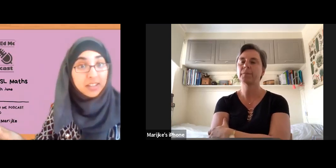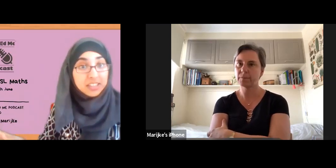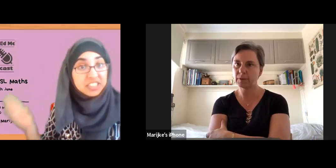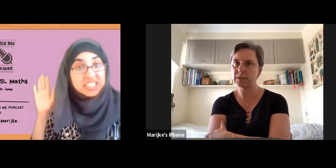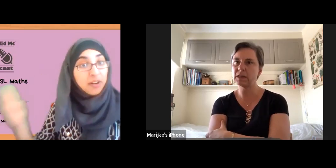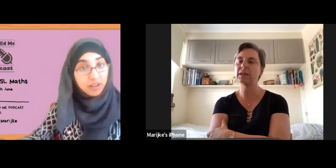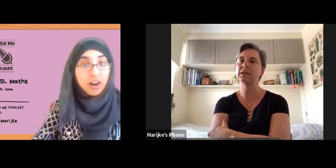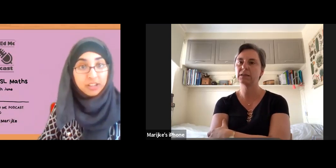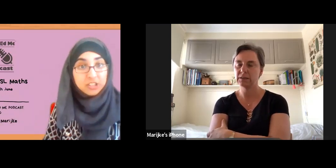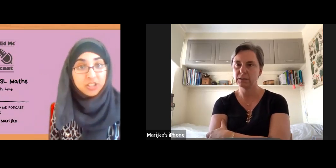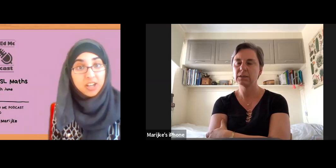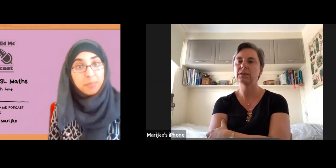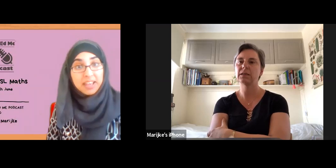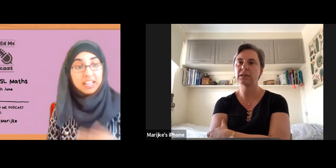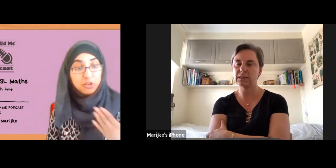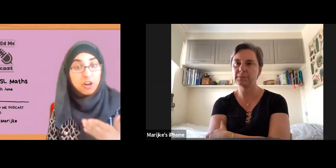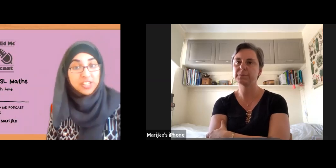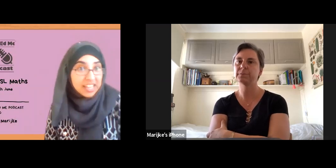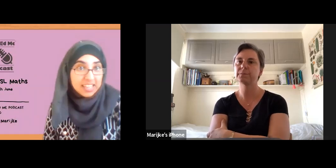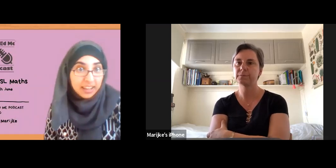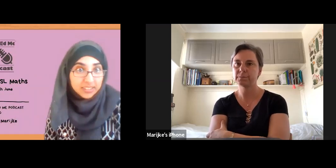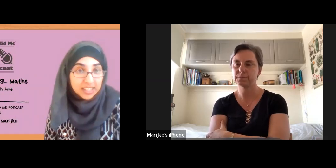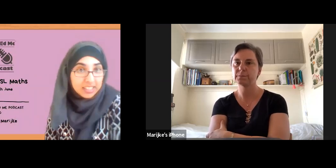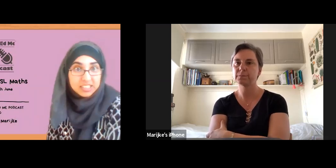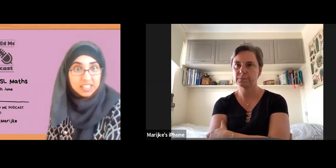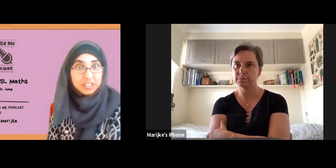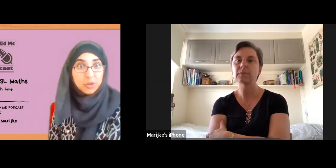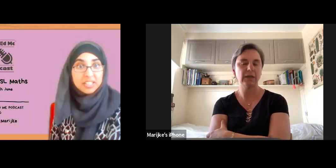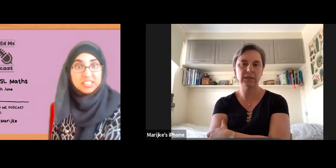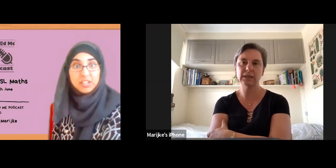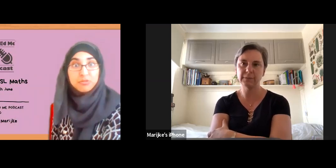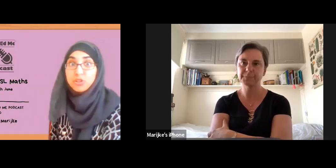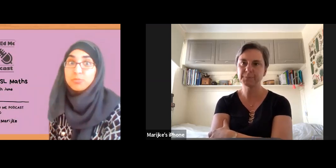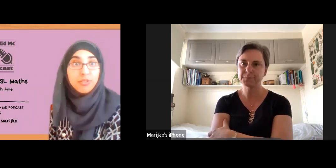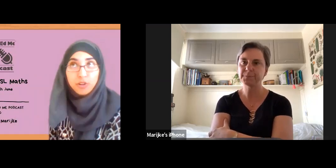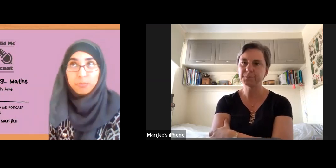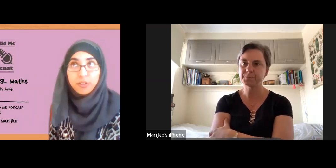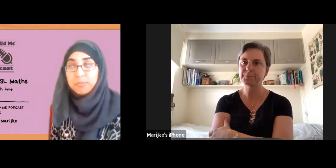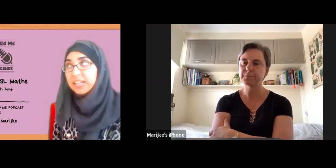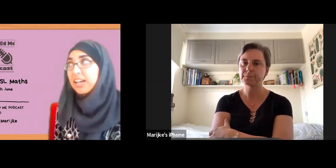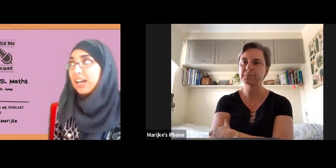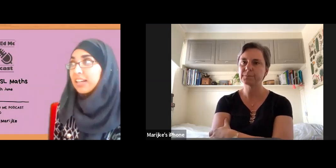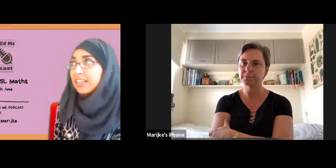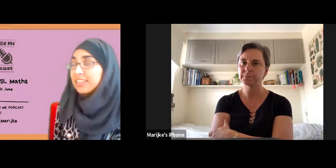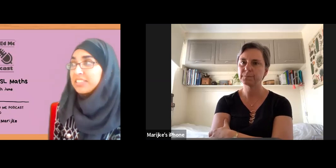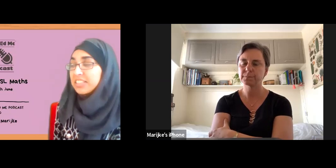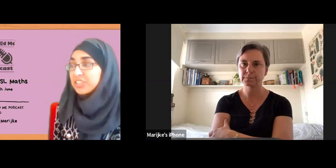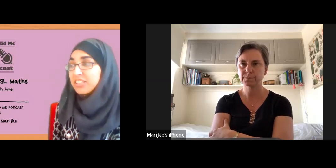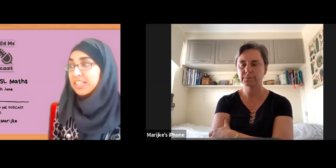because it's out of our reach. But you're not good at it yet, and there's always room for improvement. And I think there's a concept